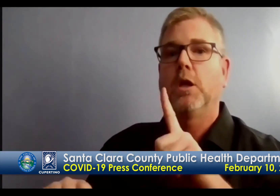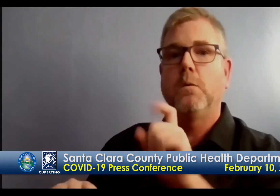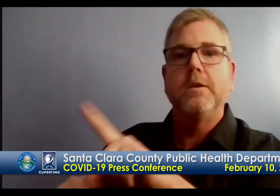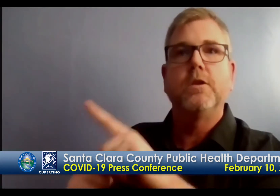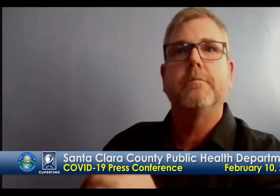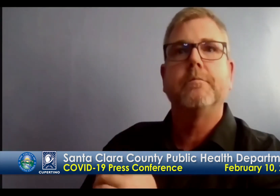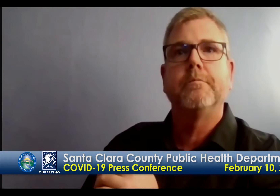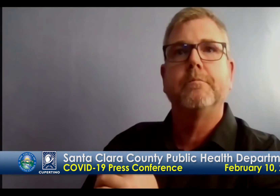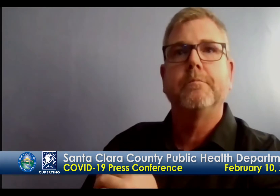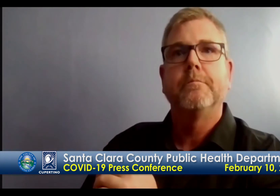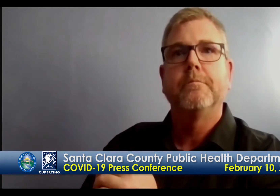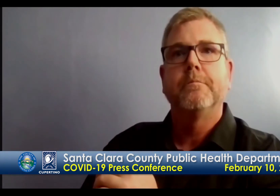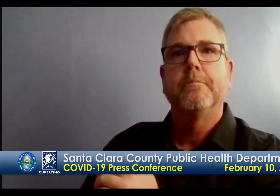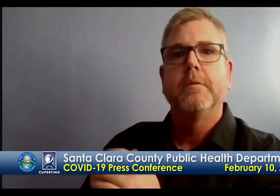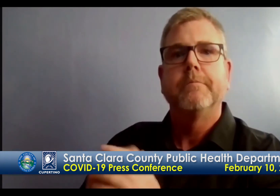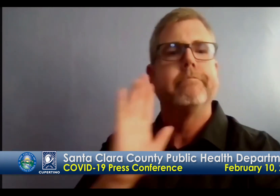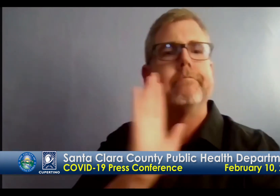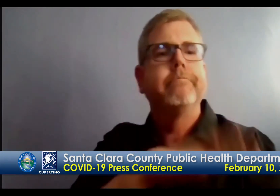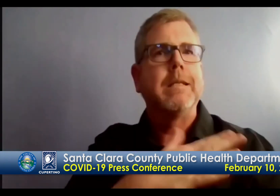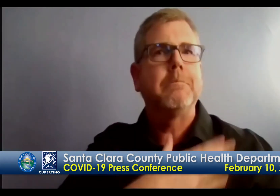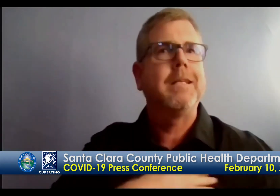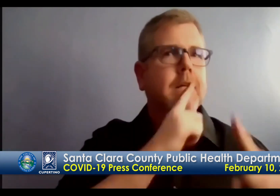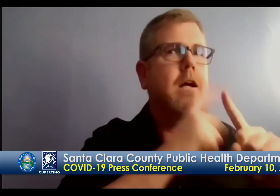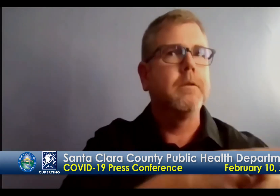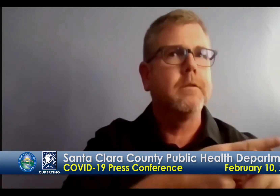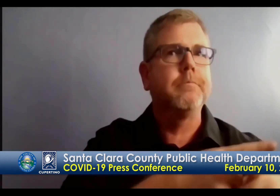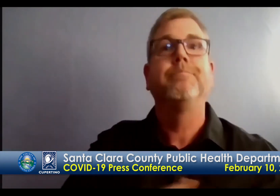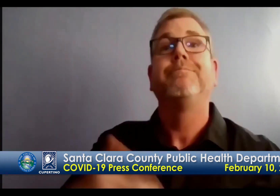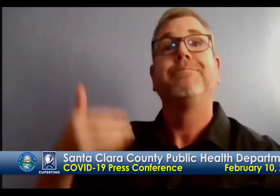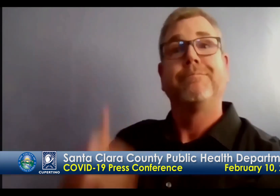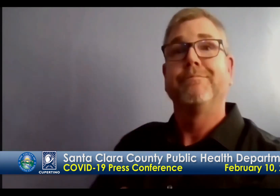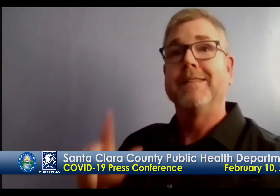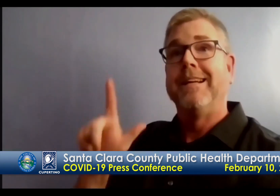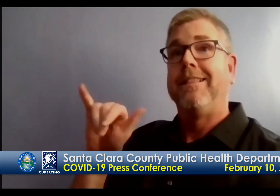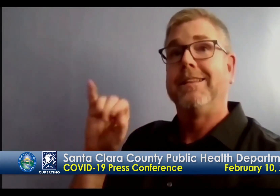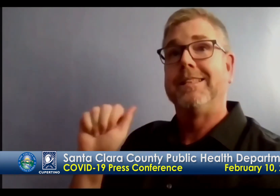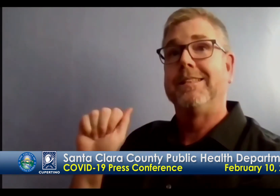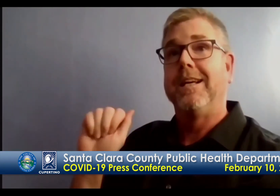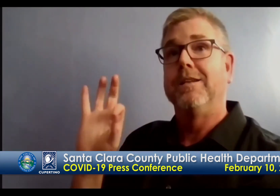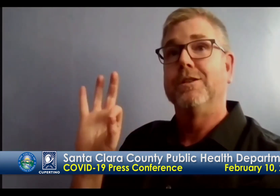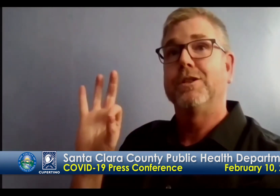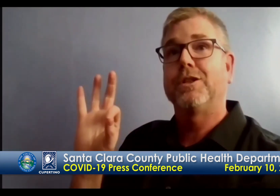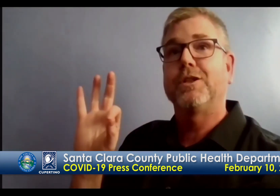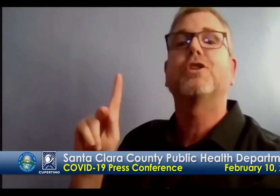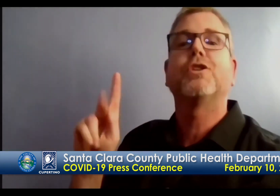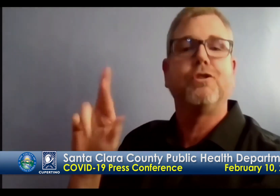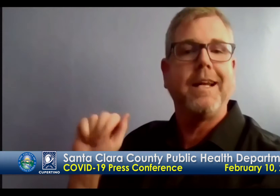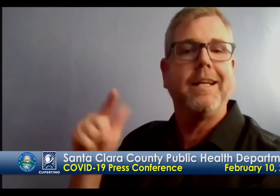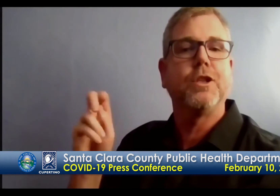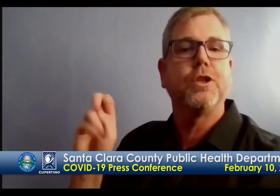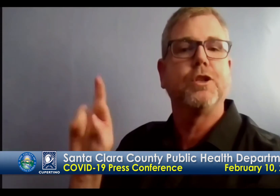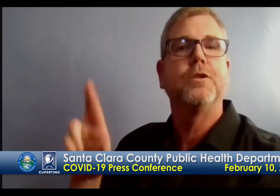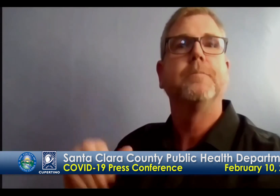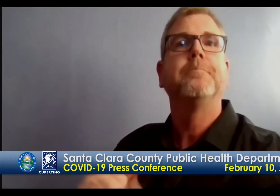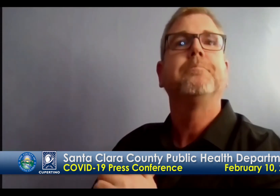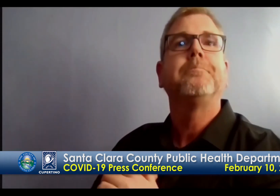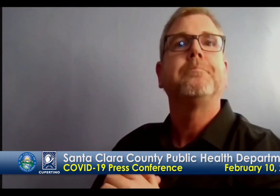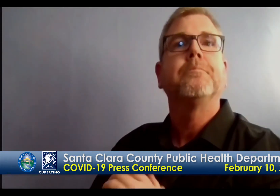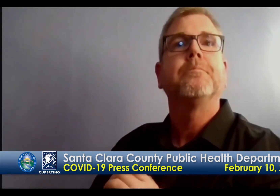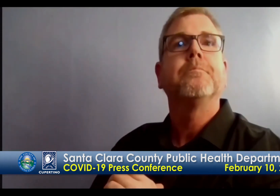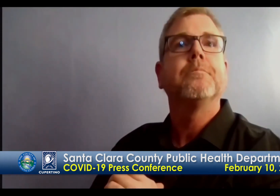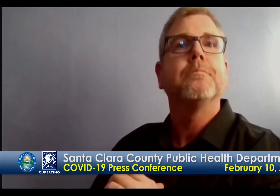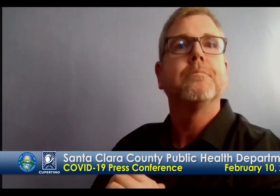Thank you. Can you hear me? Yes, we can. Oh, terrific. Thank you. Can you tell us if the two cases are related to each other?